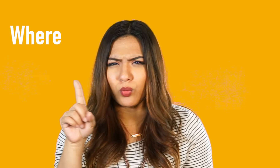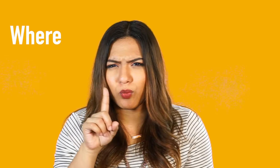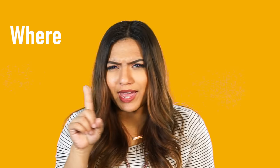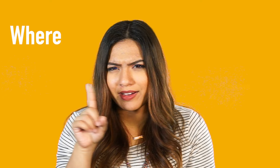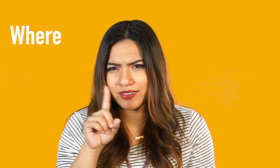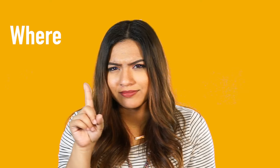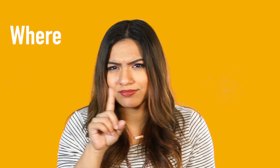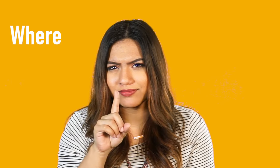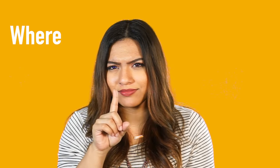where,